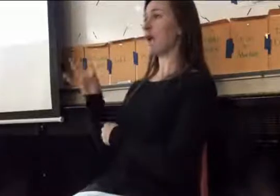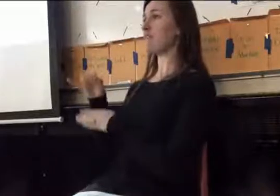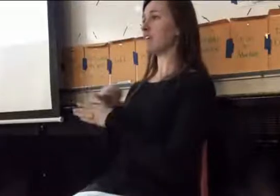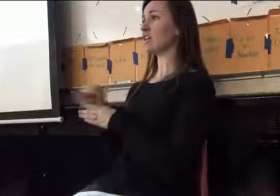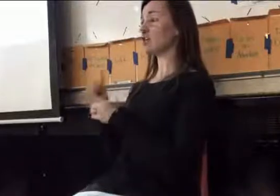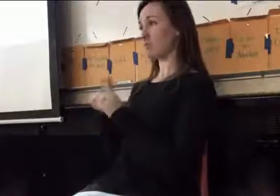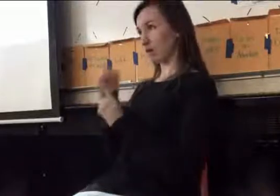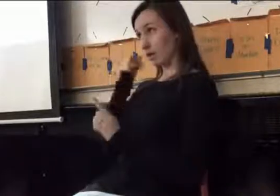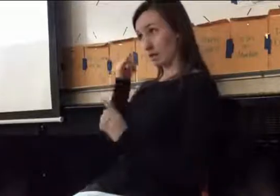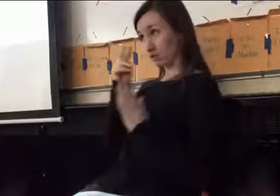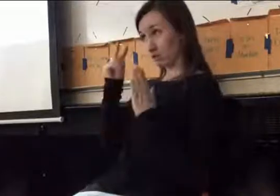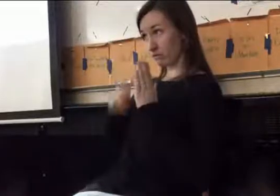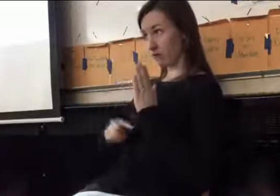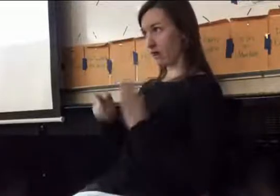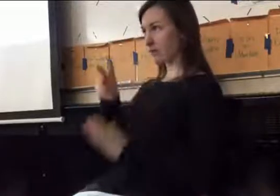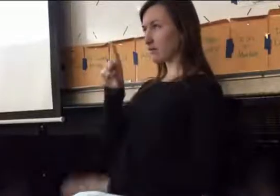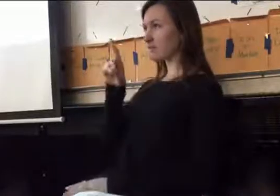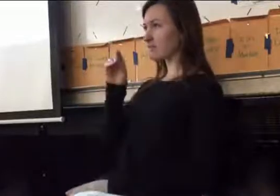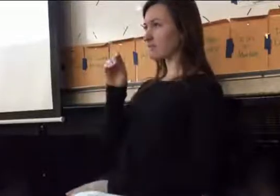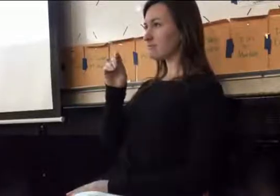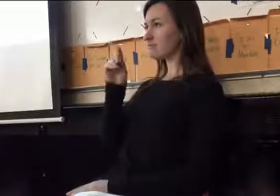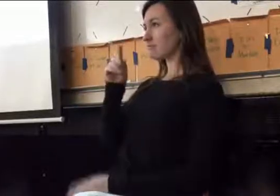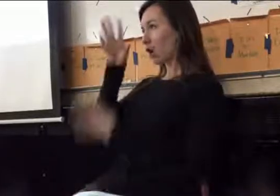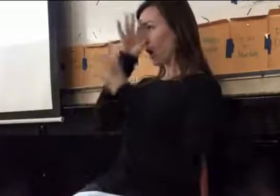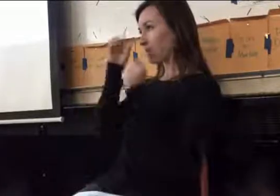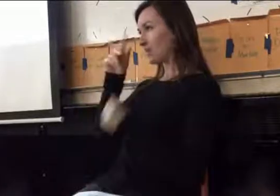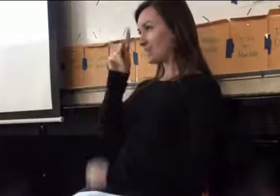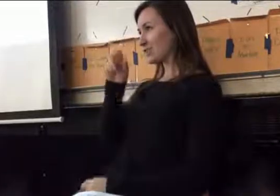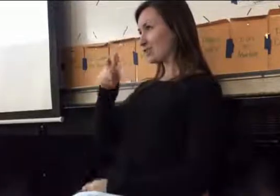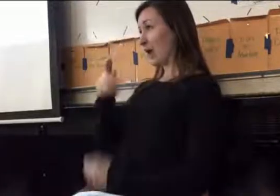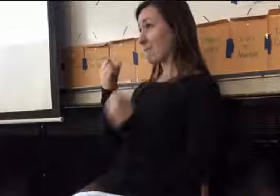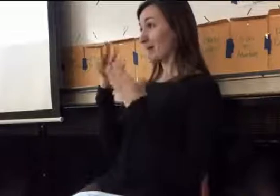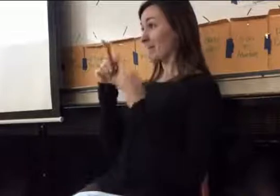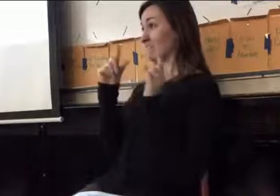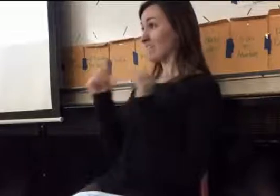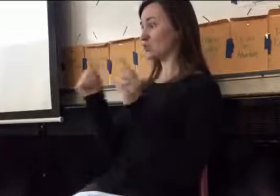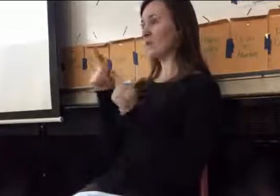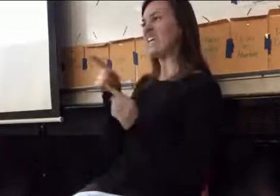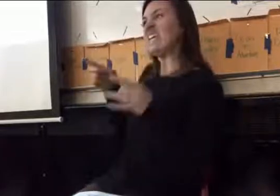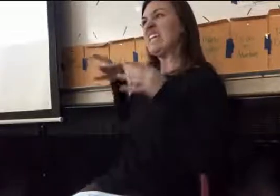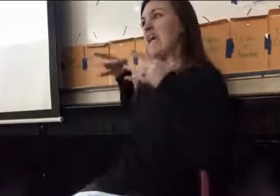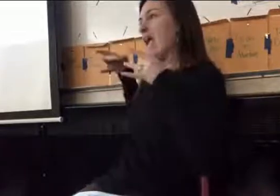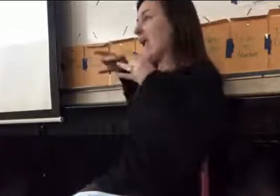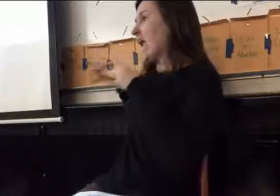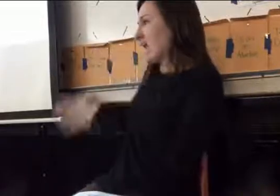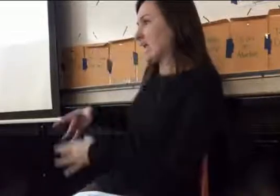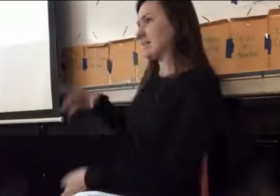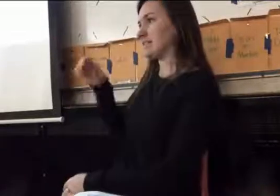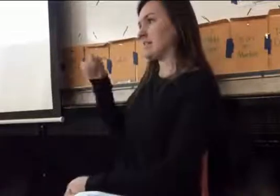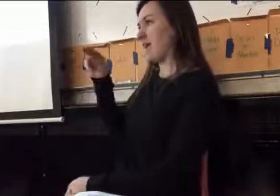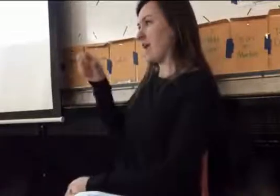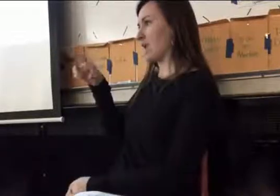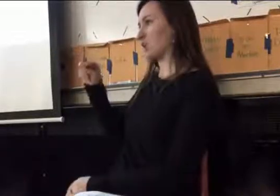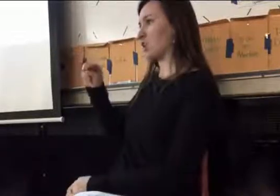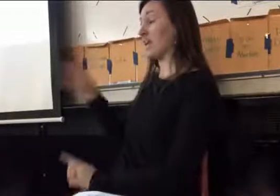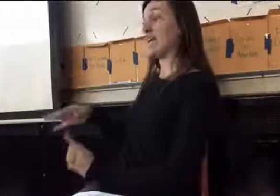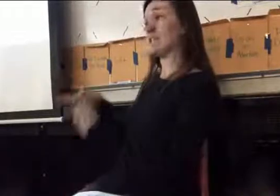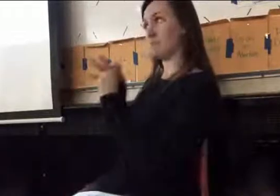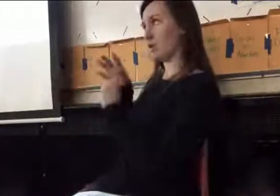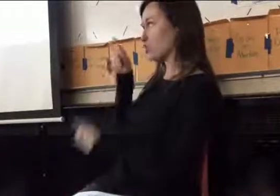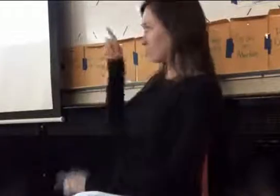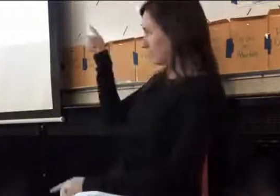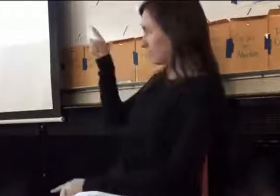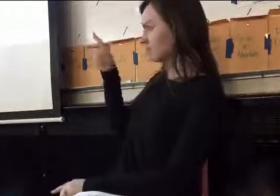know, if you've ever read Donald Trump's many tweets, you would know that he hates Amazon, and especially Amazon's